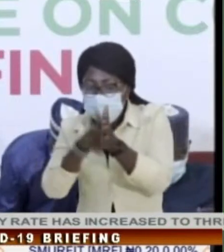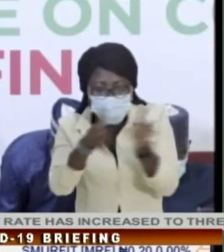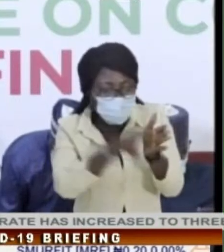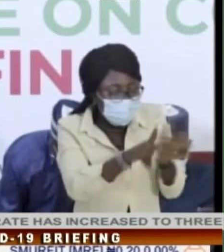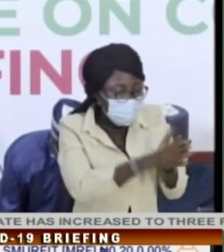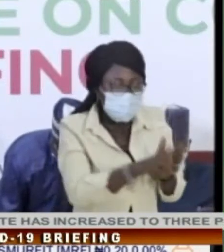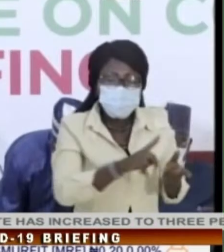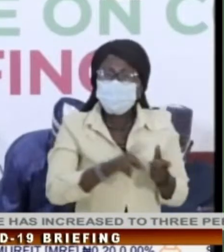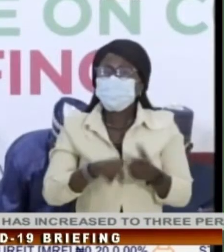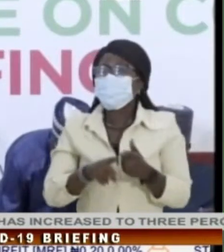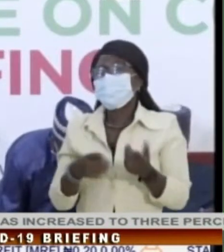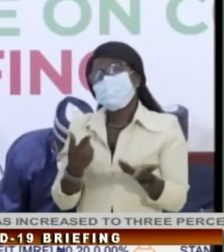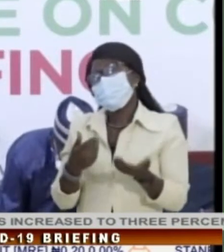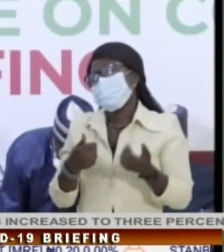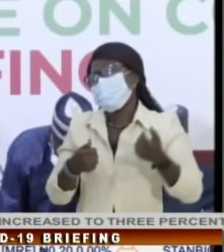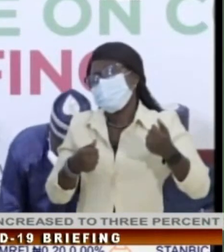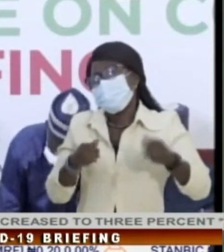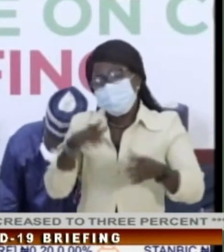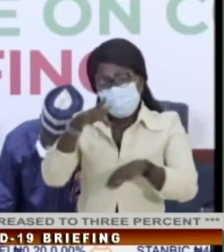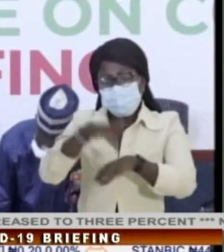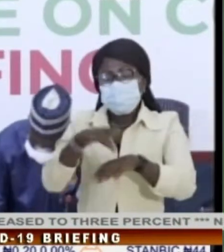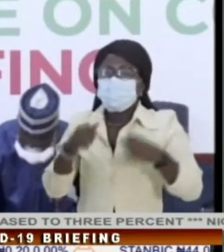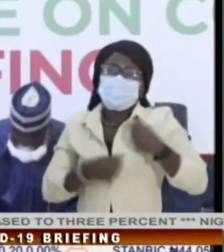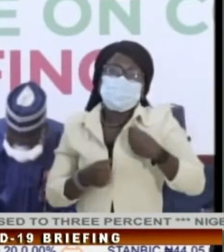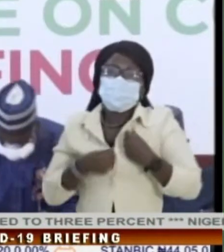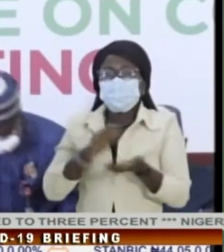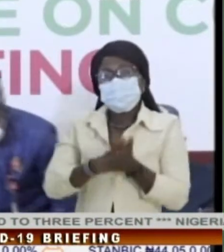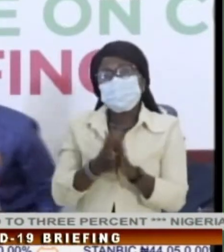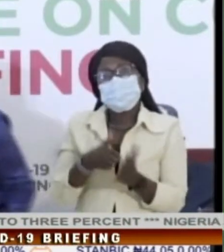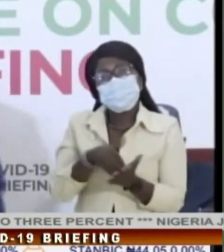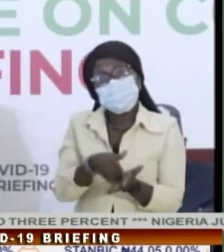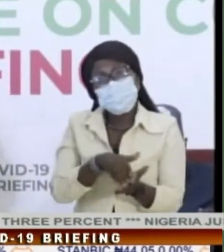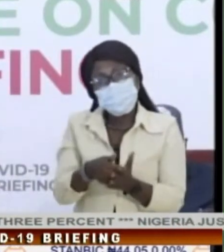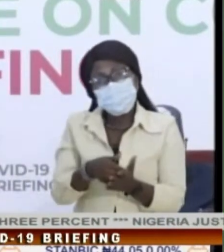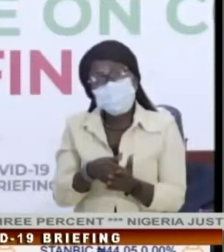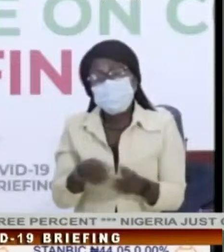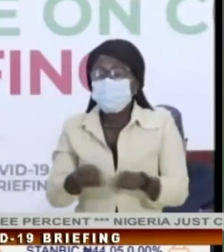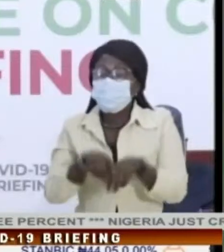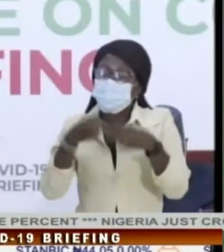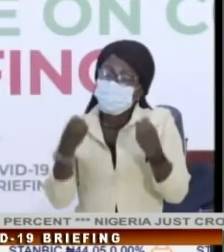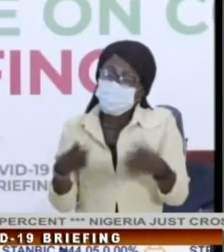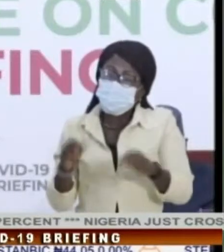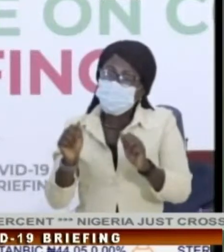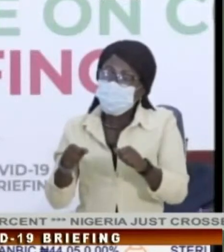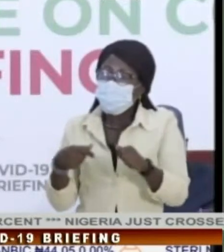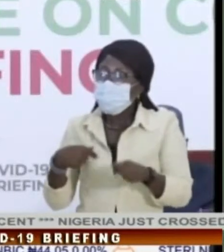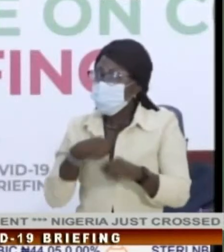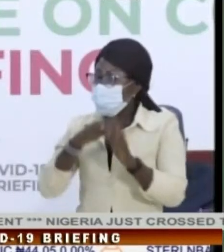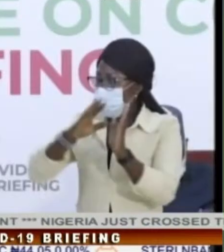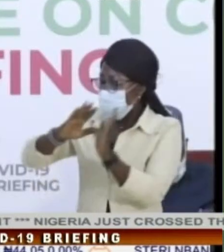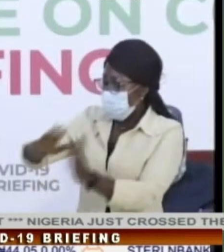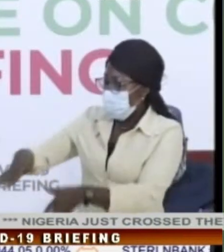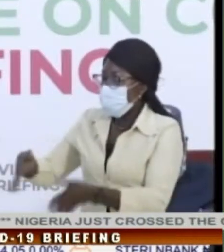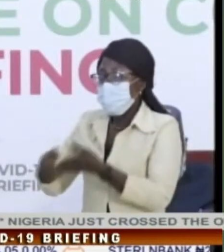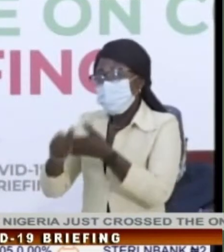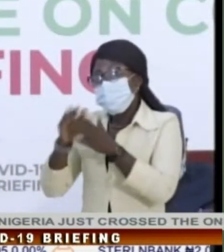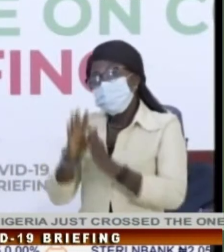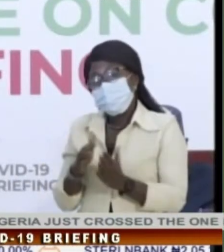team, the soldiers become weak. So as much as possible, you also don't want to leave your leaders vulnerable